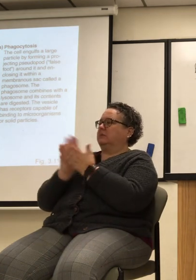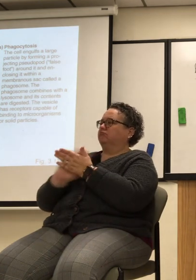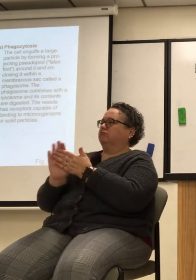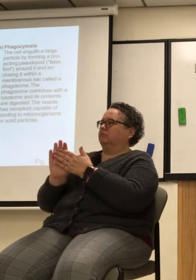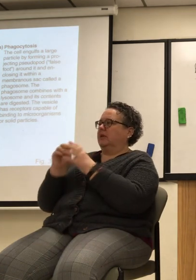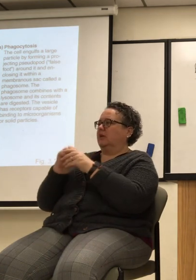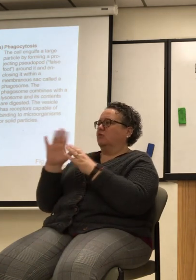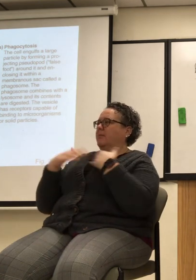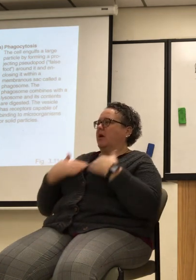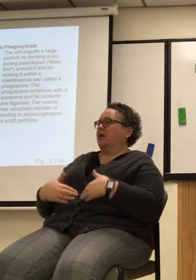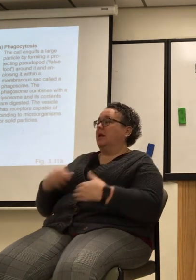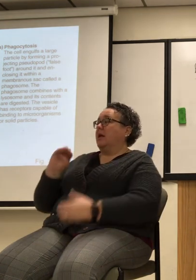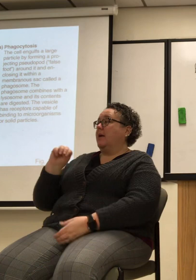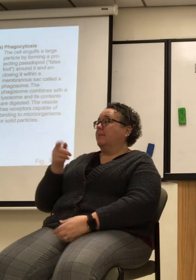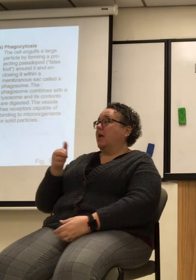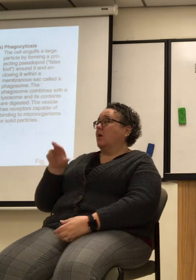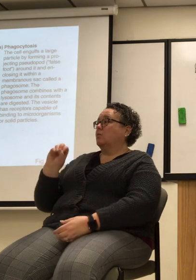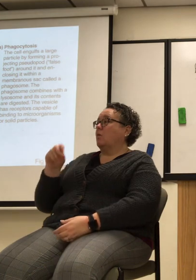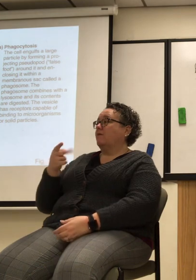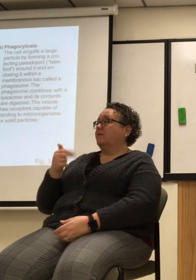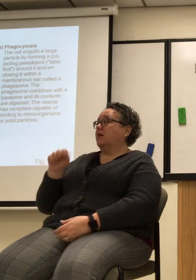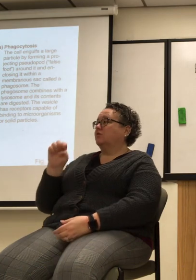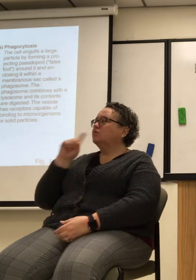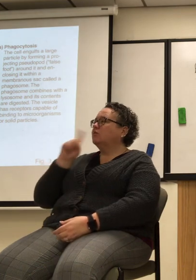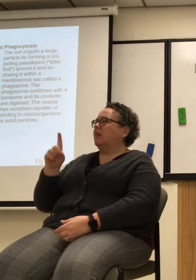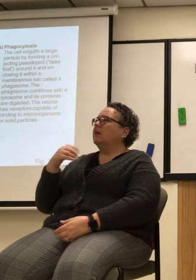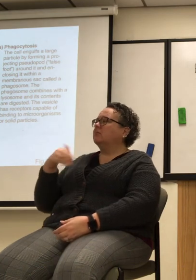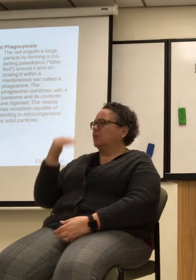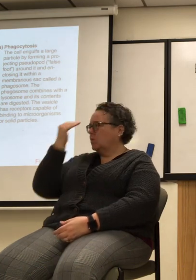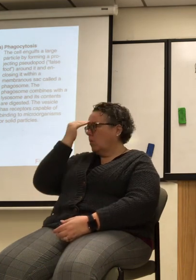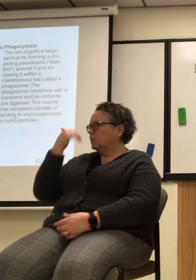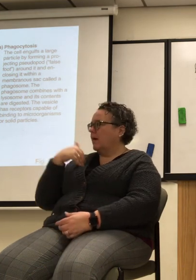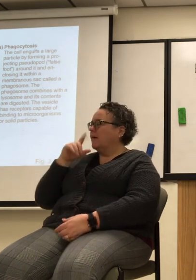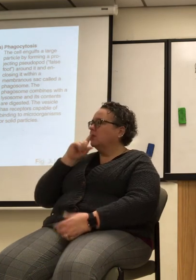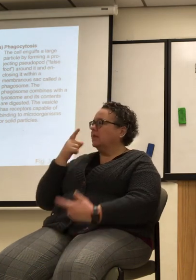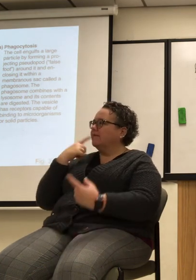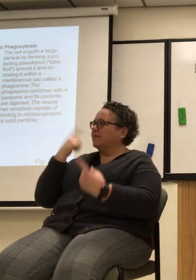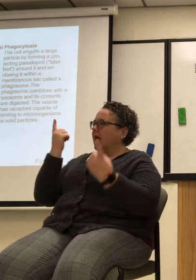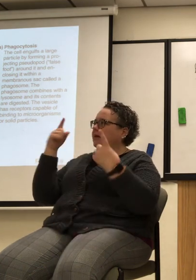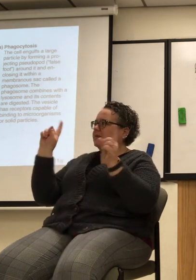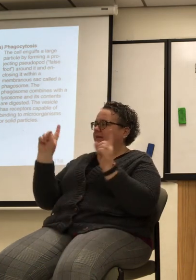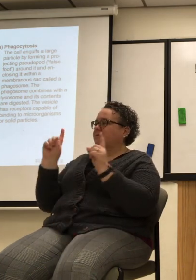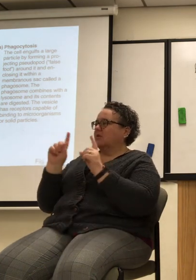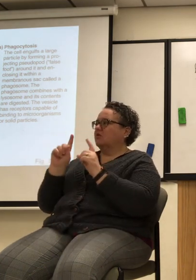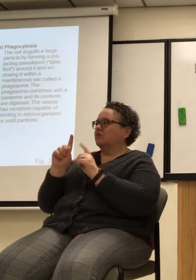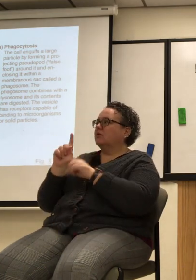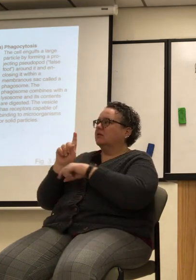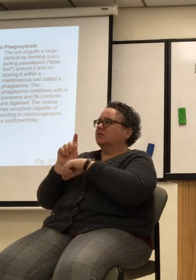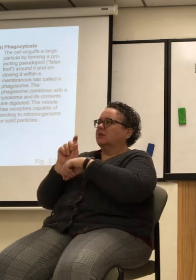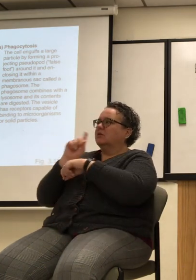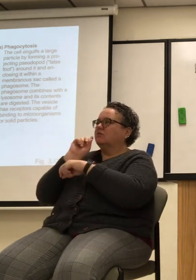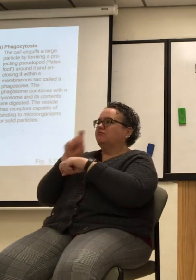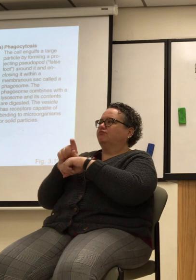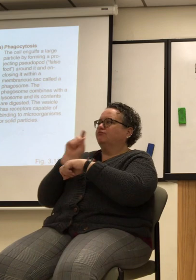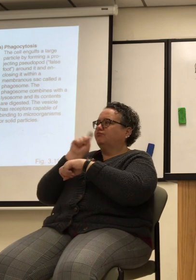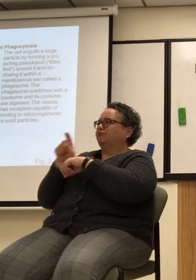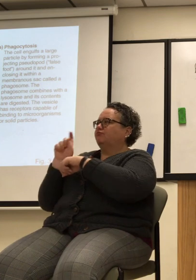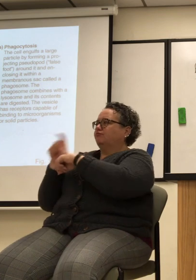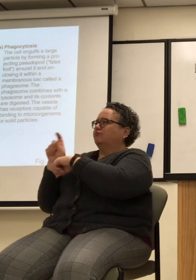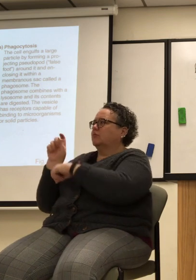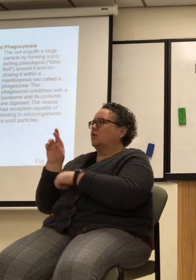The macrophage is well known to have this very effective receptor called the scavenger receptor.